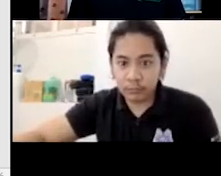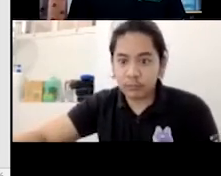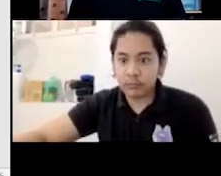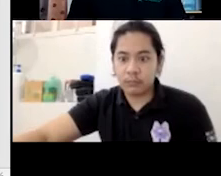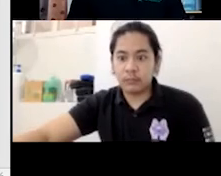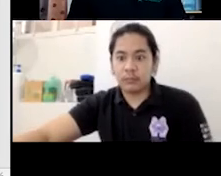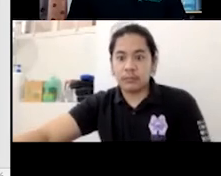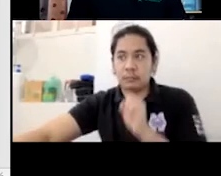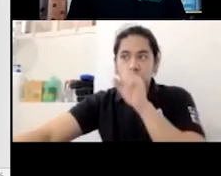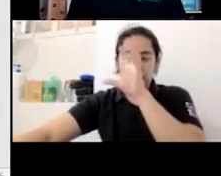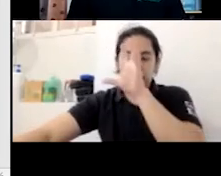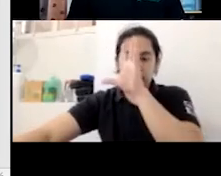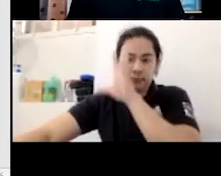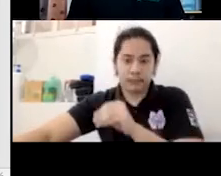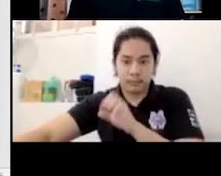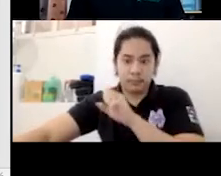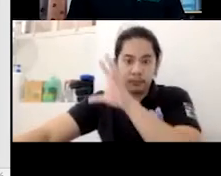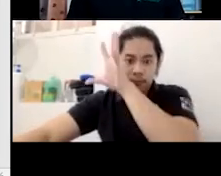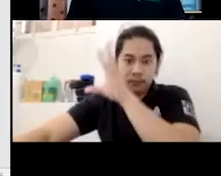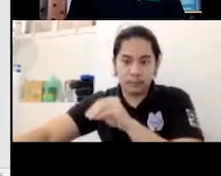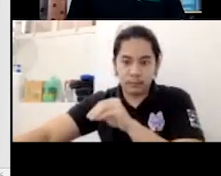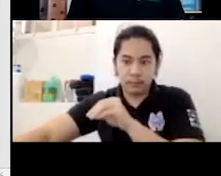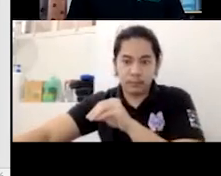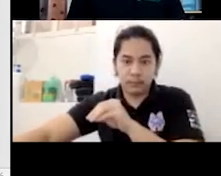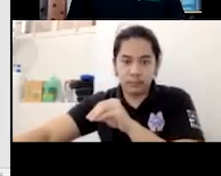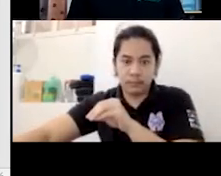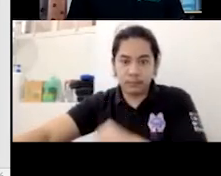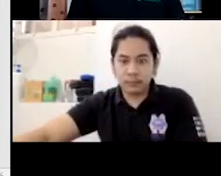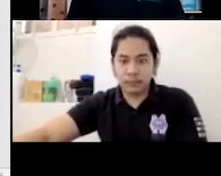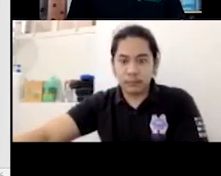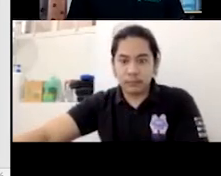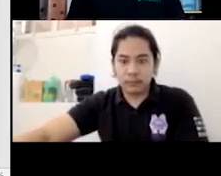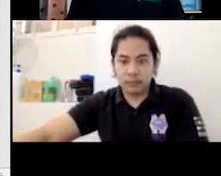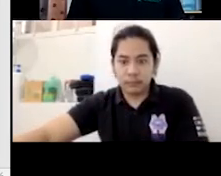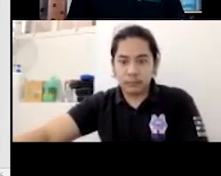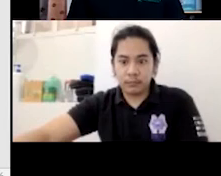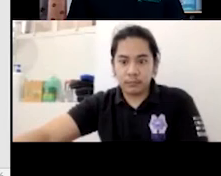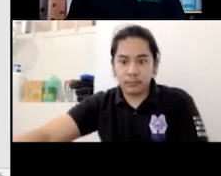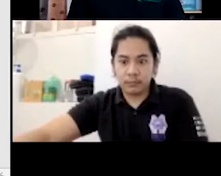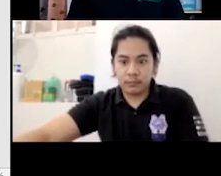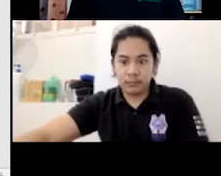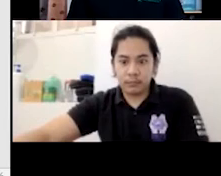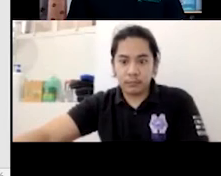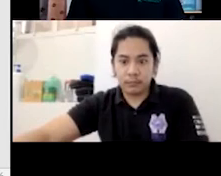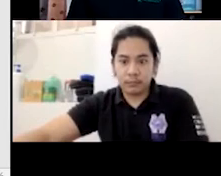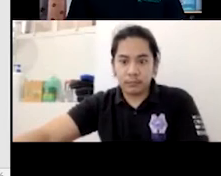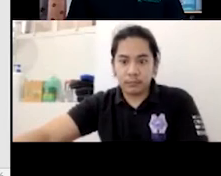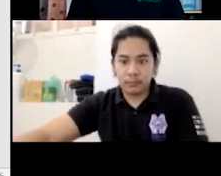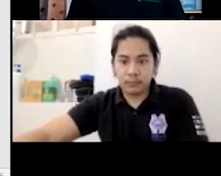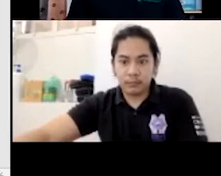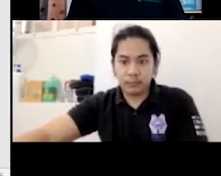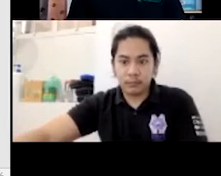of an embedded clause and a main clause, just so that we can see, like, bring this down and we can put up another